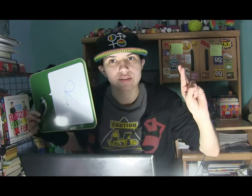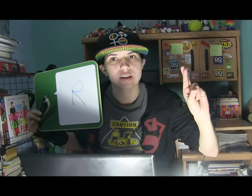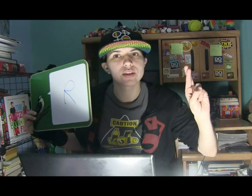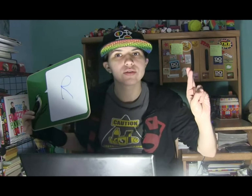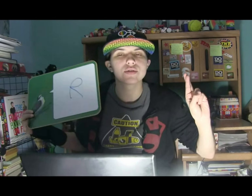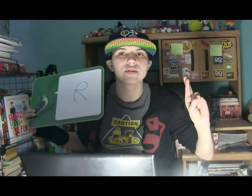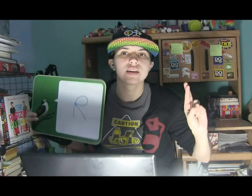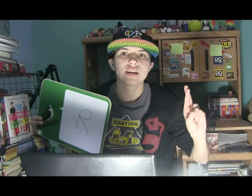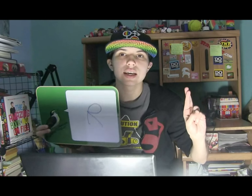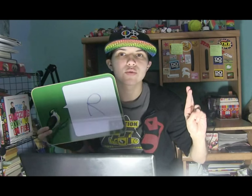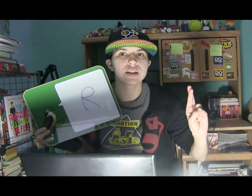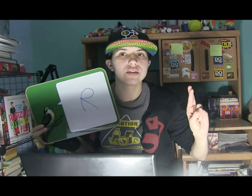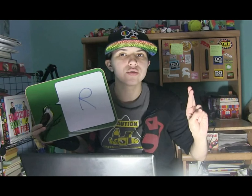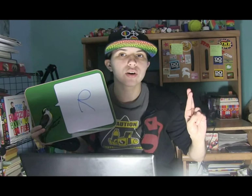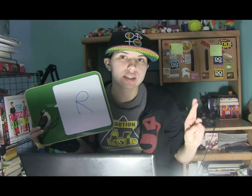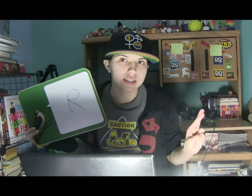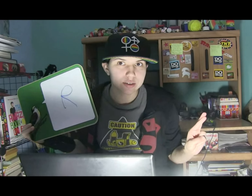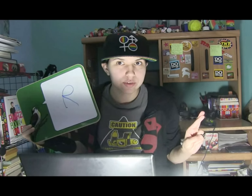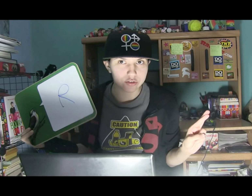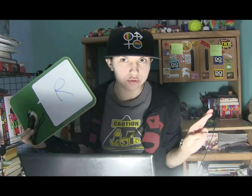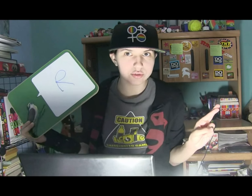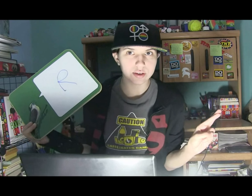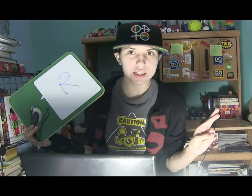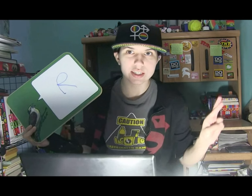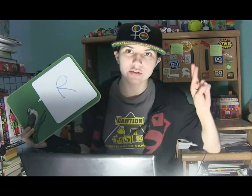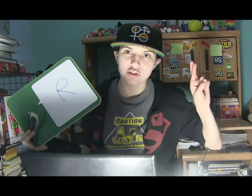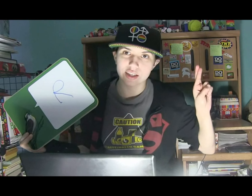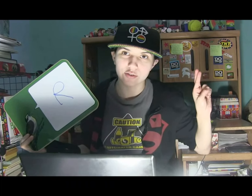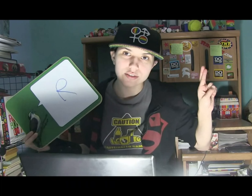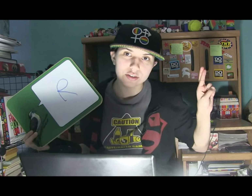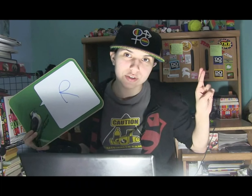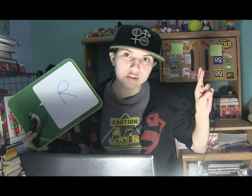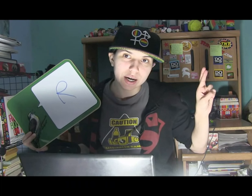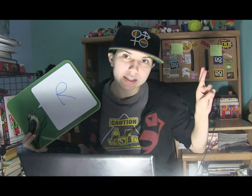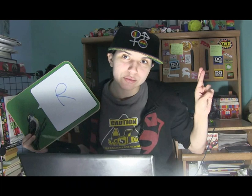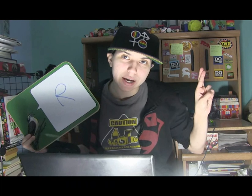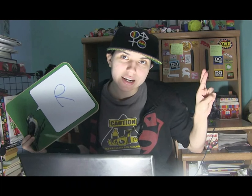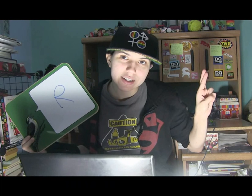when you are telling someone that you'll do something and then you're just like crossing your fingers behind your back.